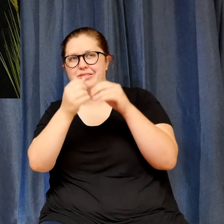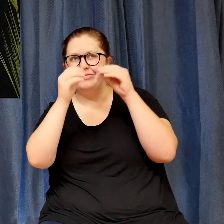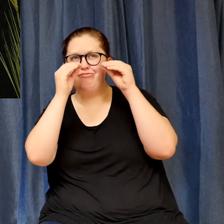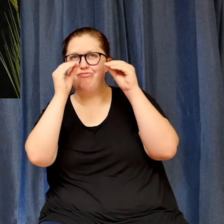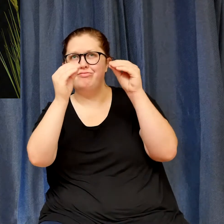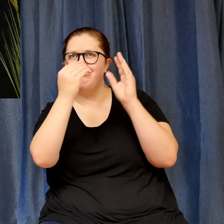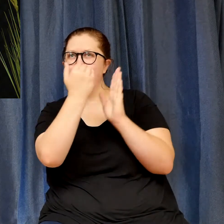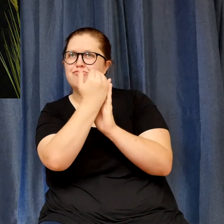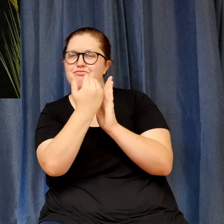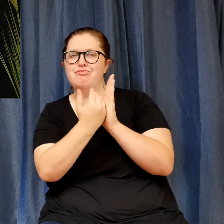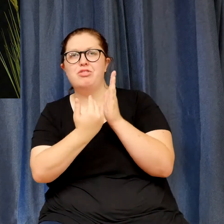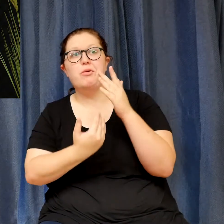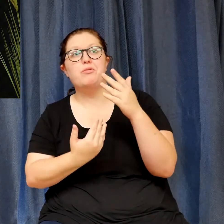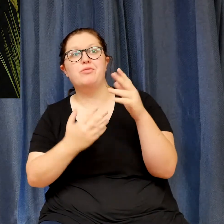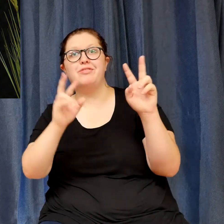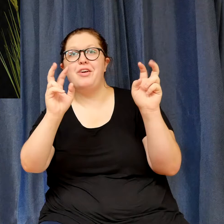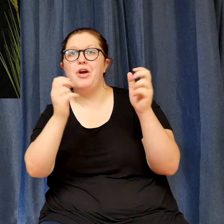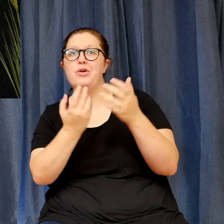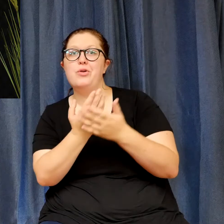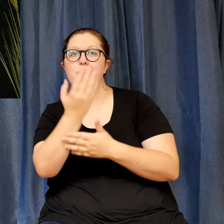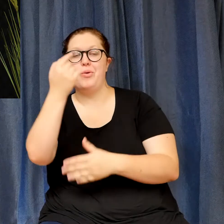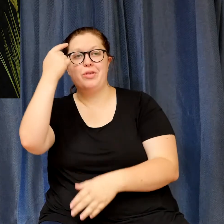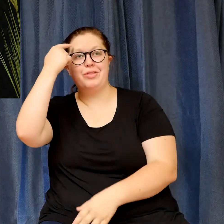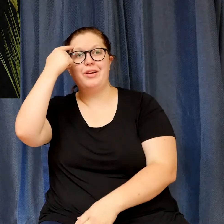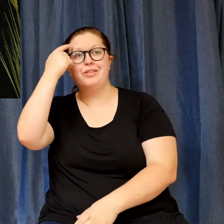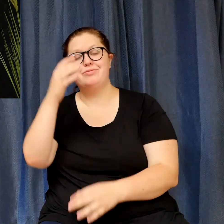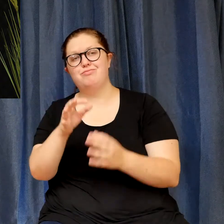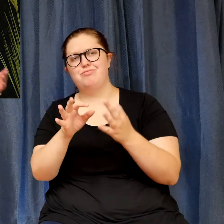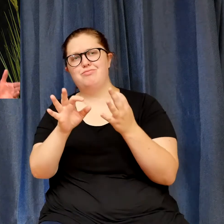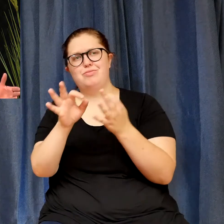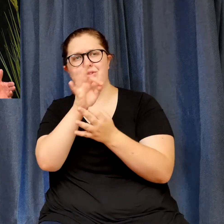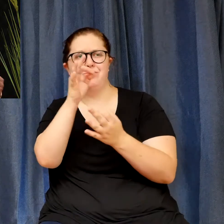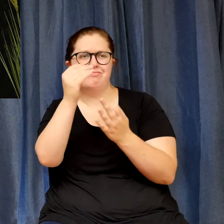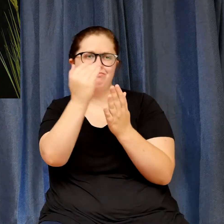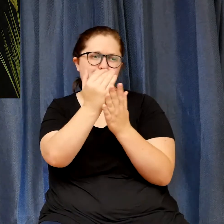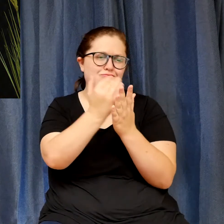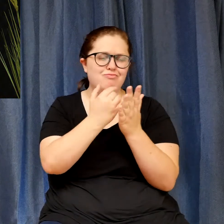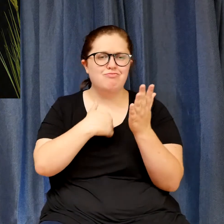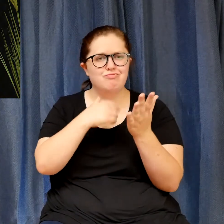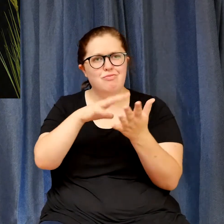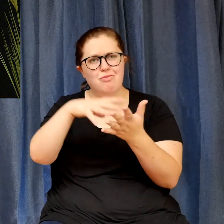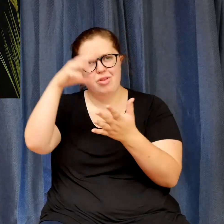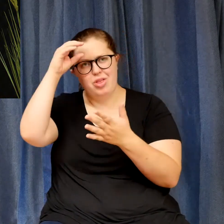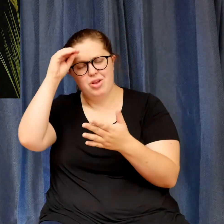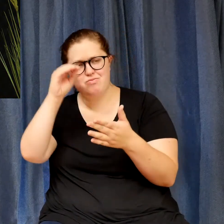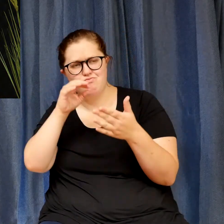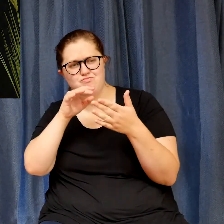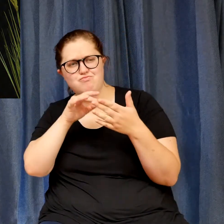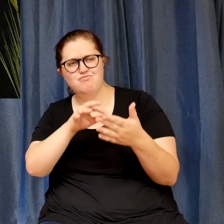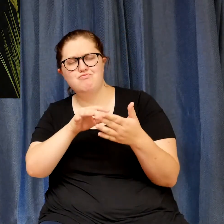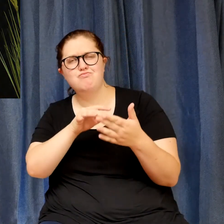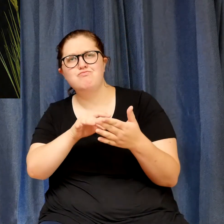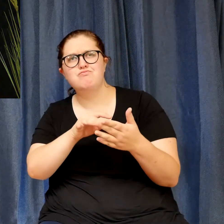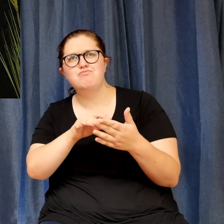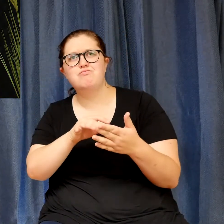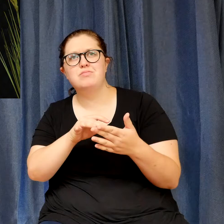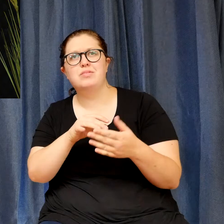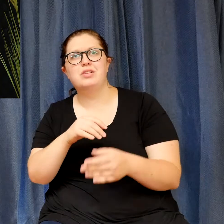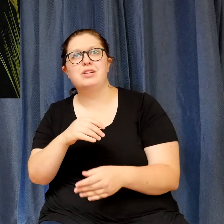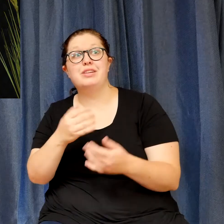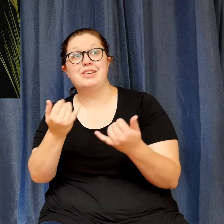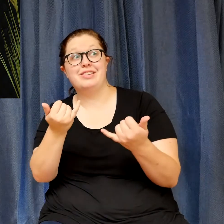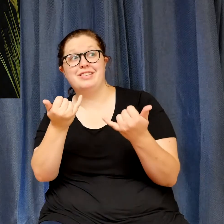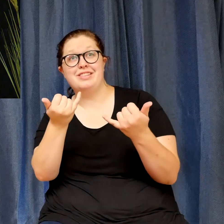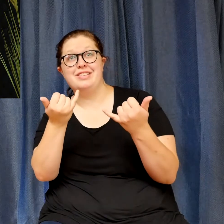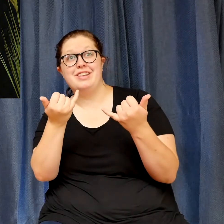Thought and all of the spiritual practices I learned, every teaching I had ever listened